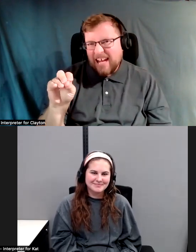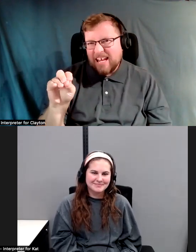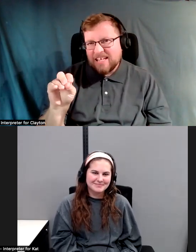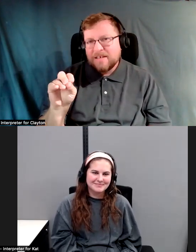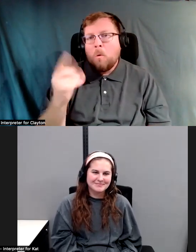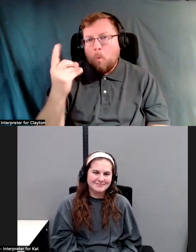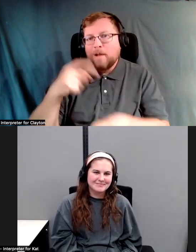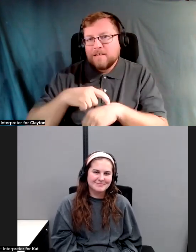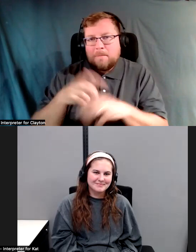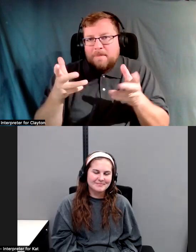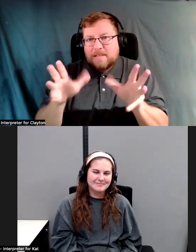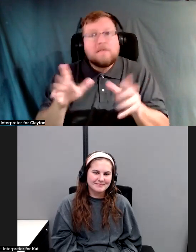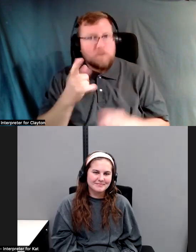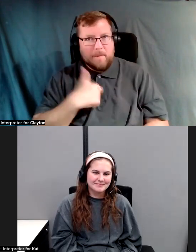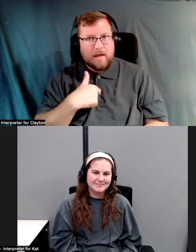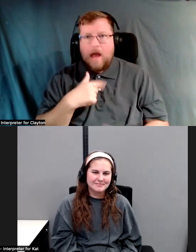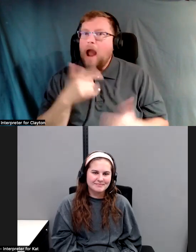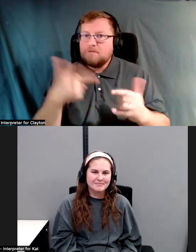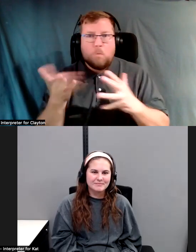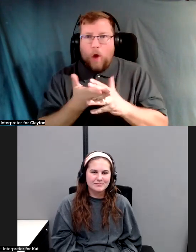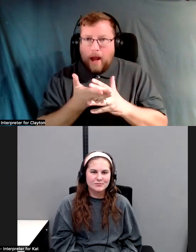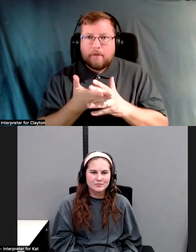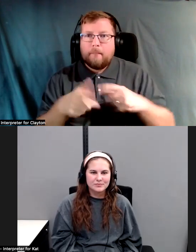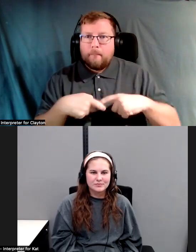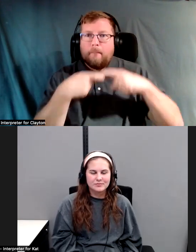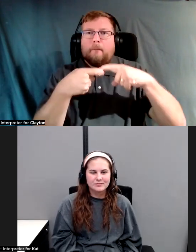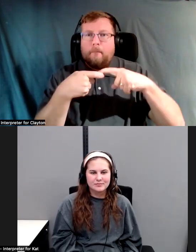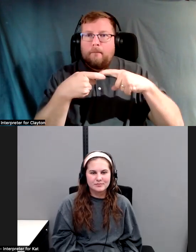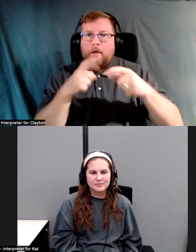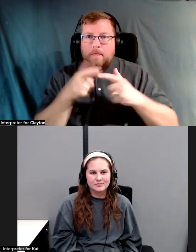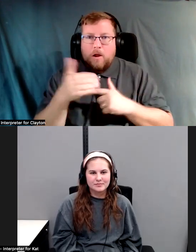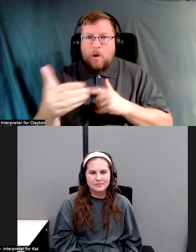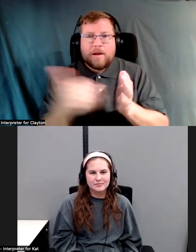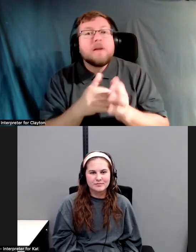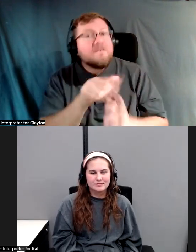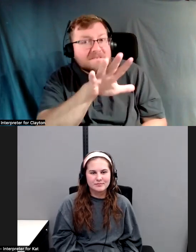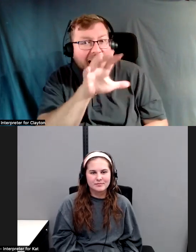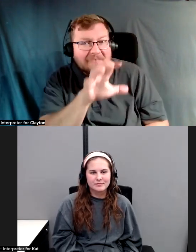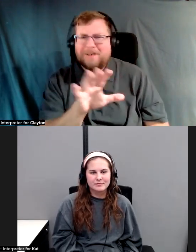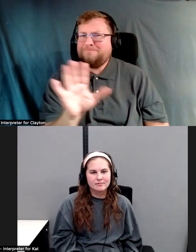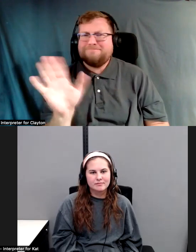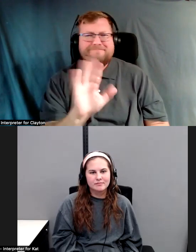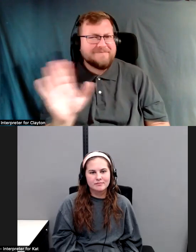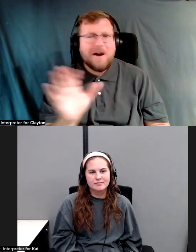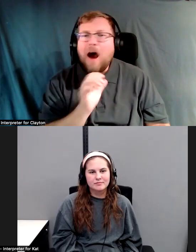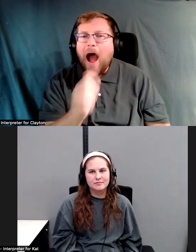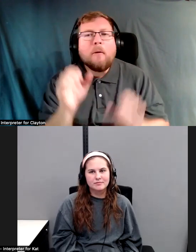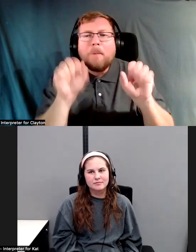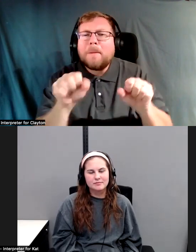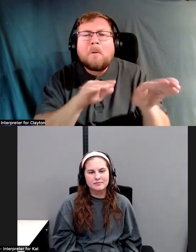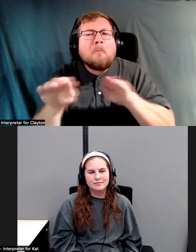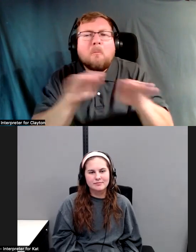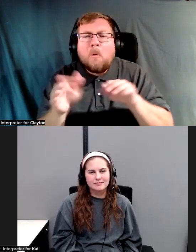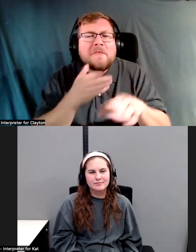but even that is pushing it. I take breaks sometimes, but yeah, no, definitely not 500. That would have, I don't think I would have been able to move the next